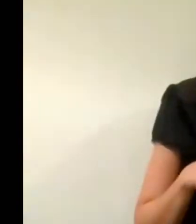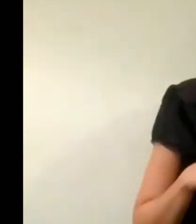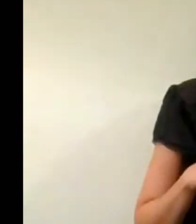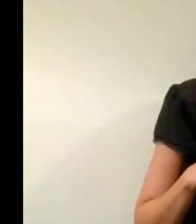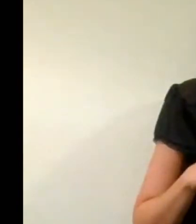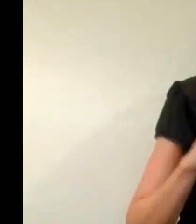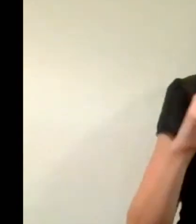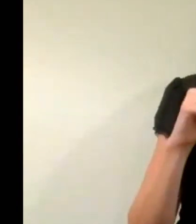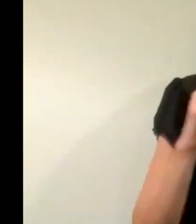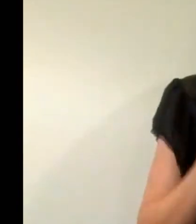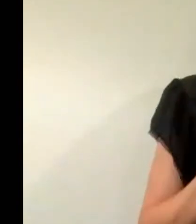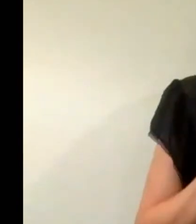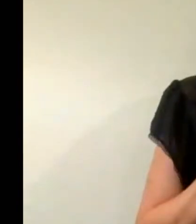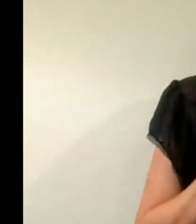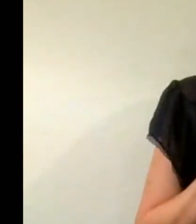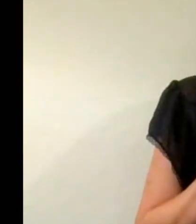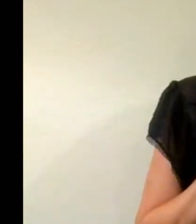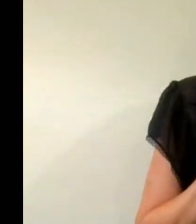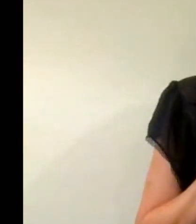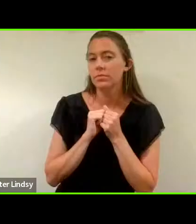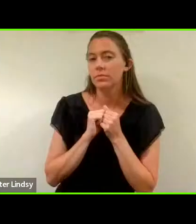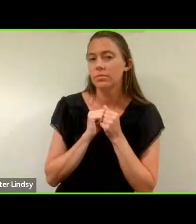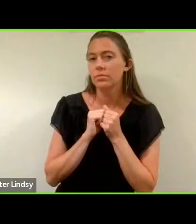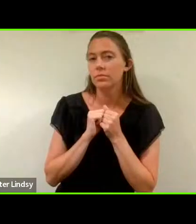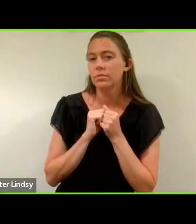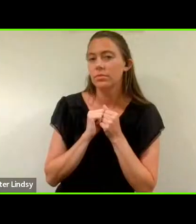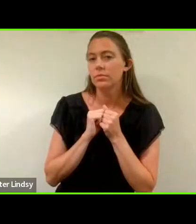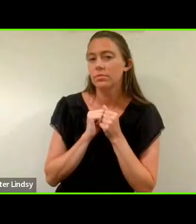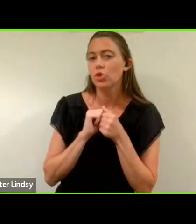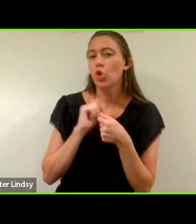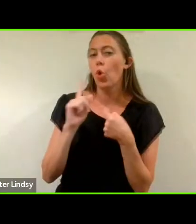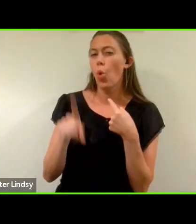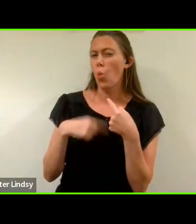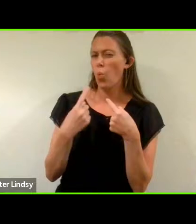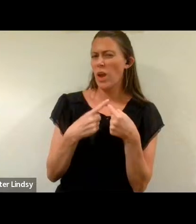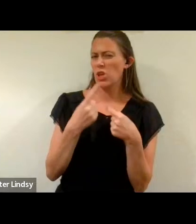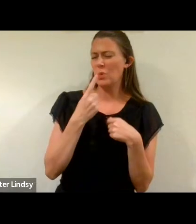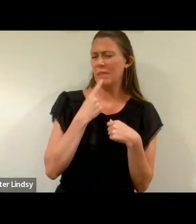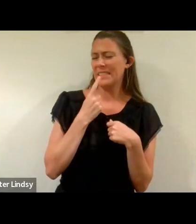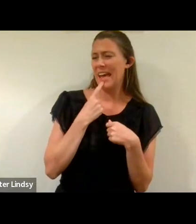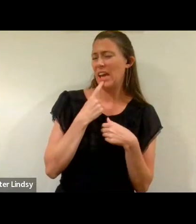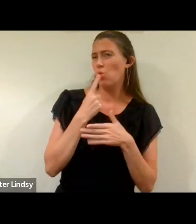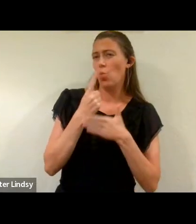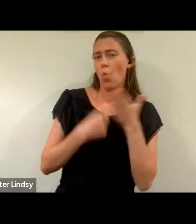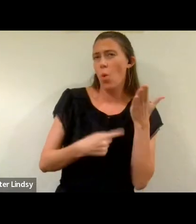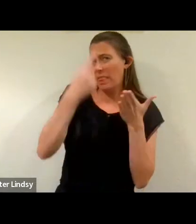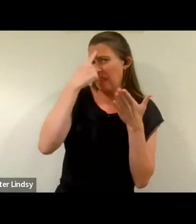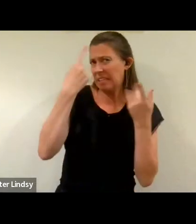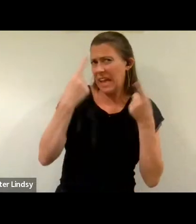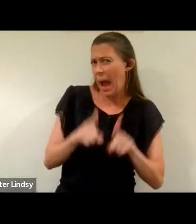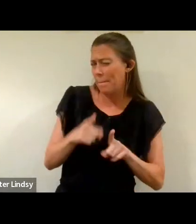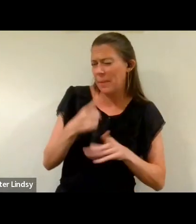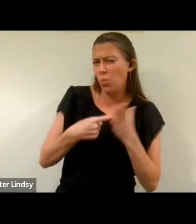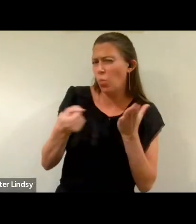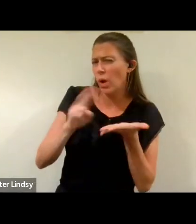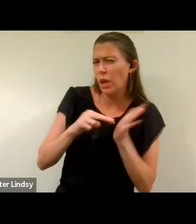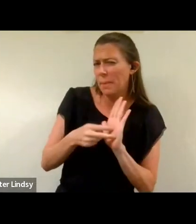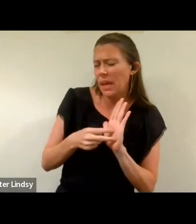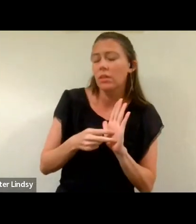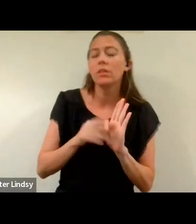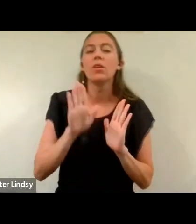say where we think themes are, what do you mean by that? Well, updates from your